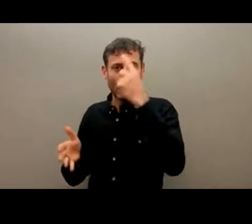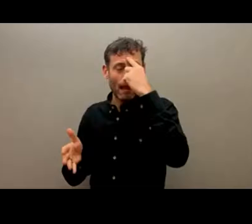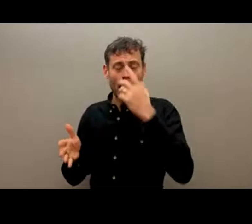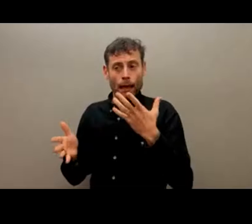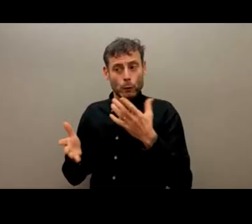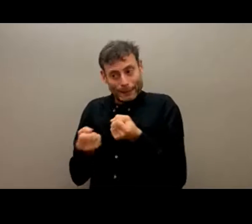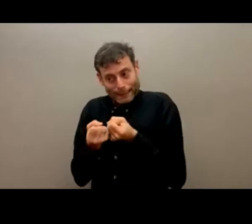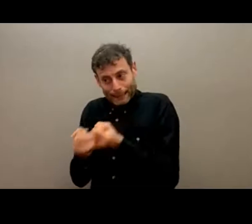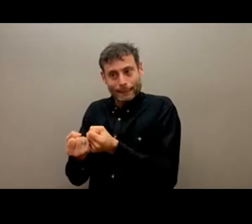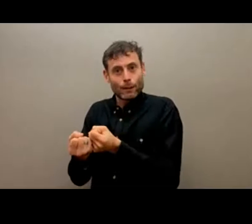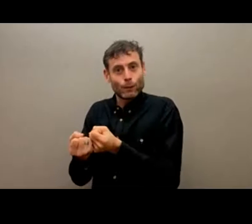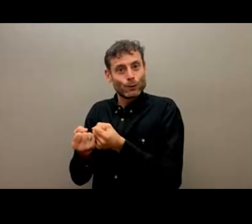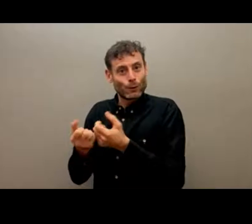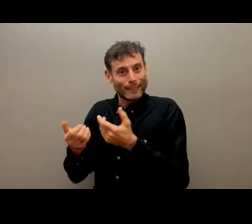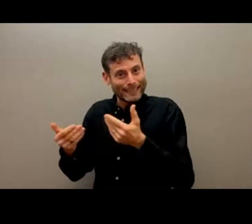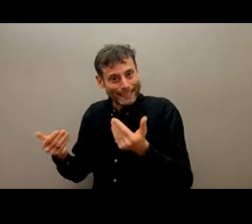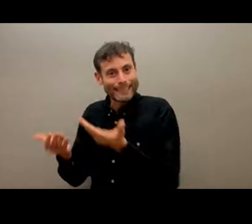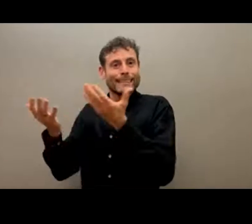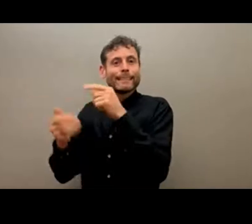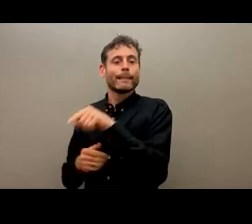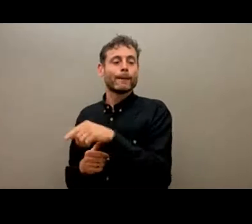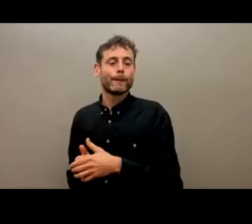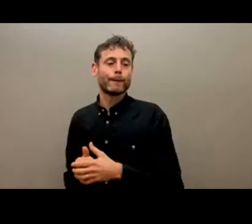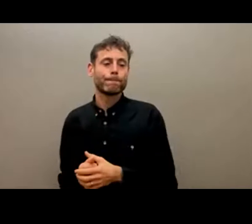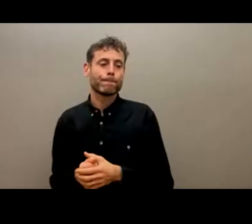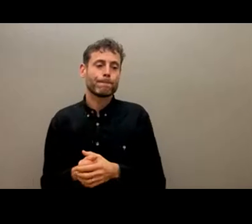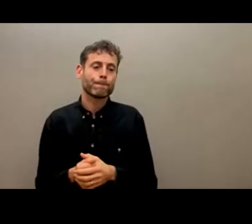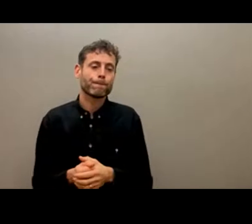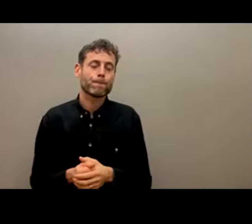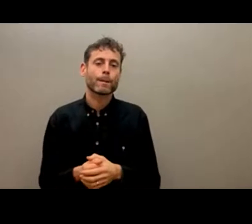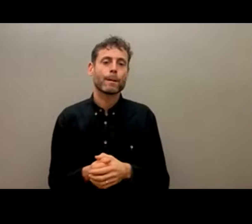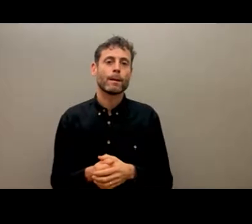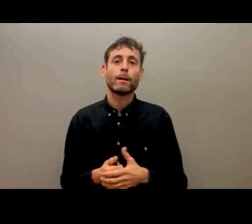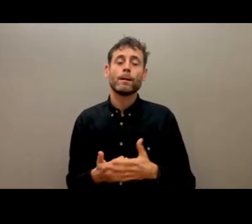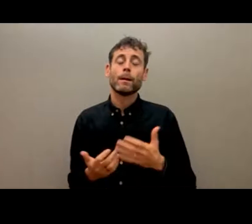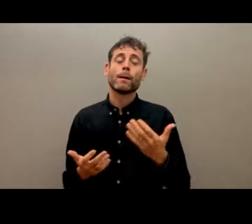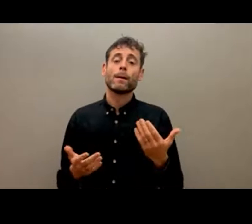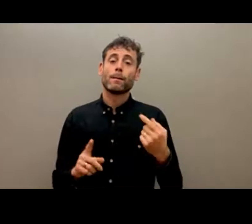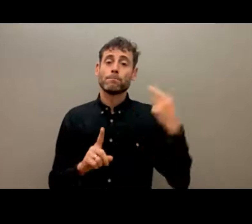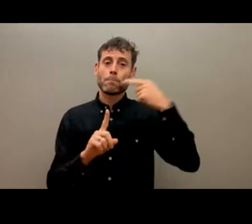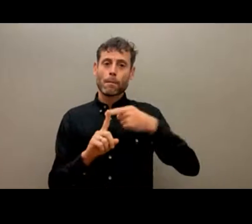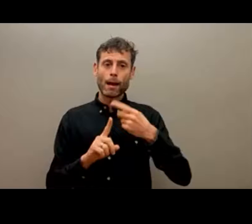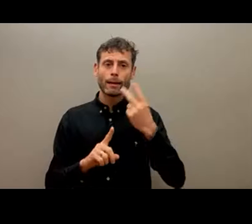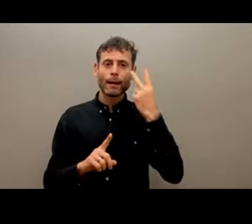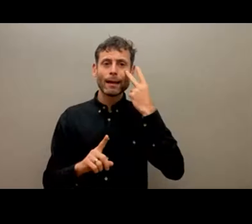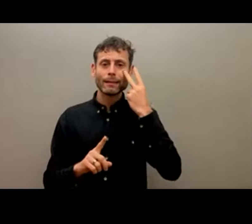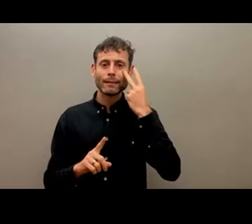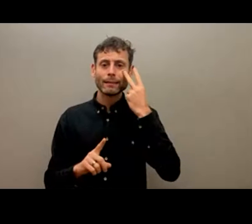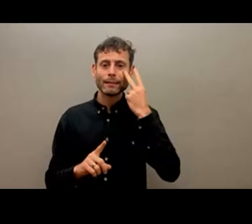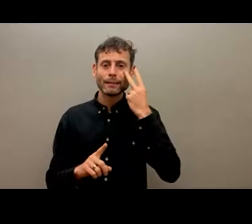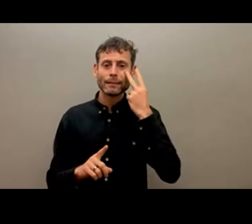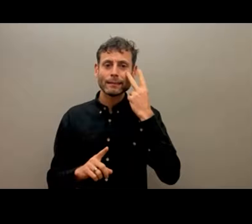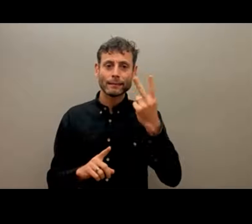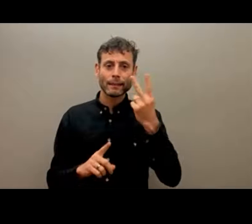movement, which maybe people didn't think they could do before, but now 2 minutes there, Mark.